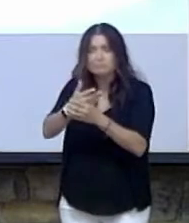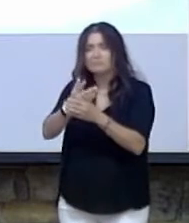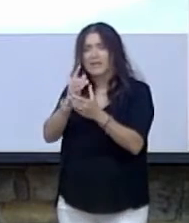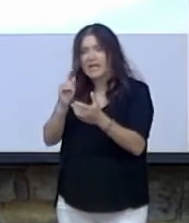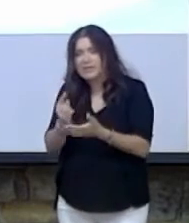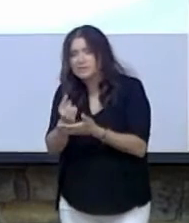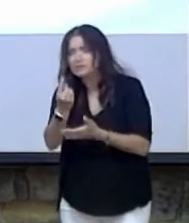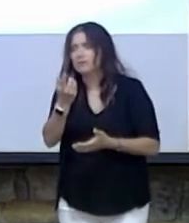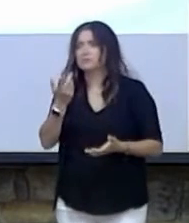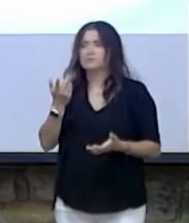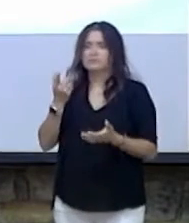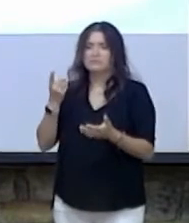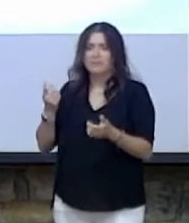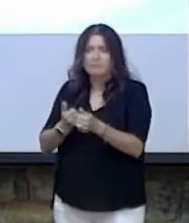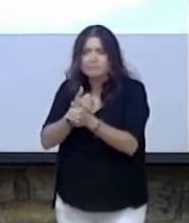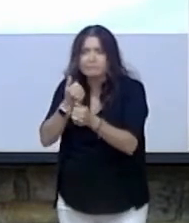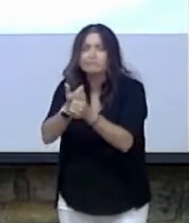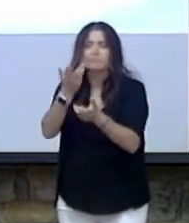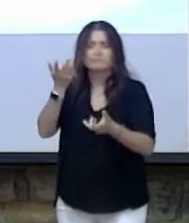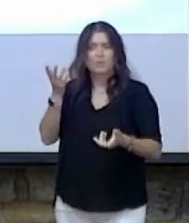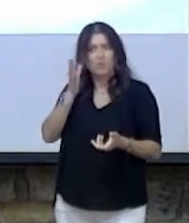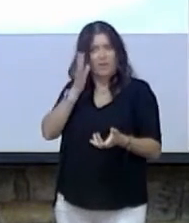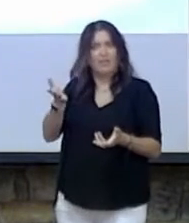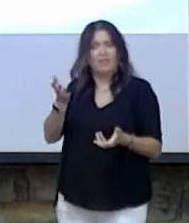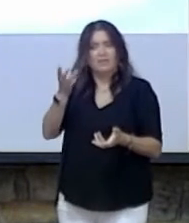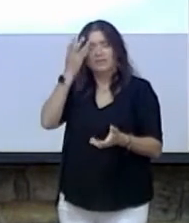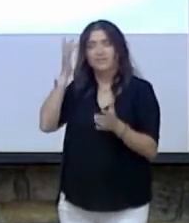insults. Did Jesus' life